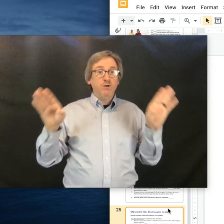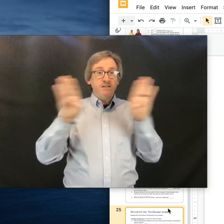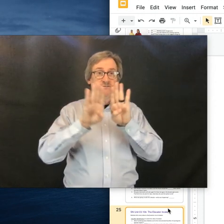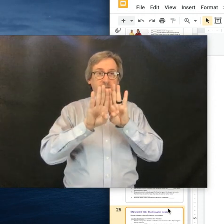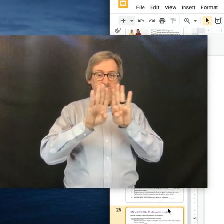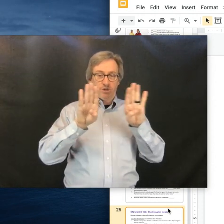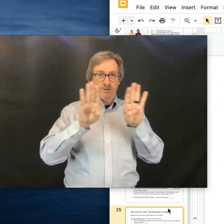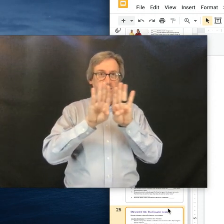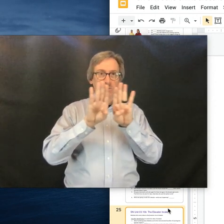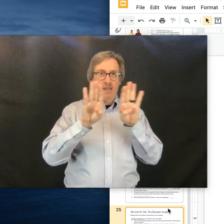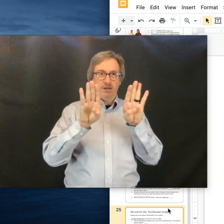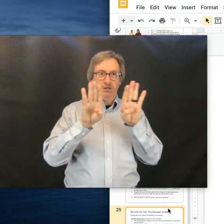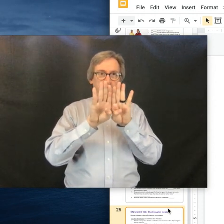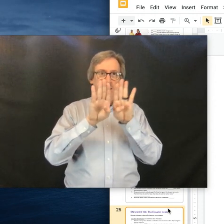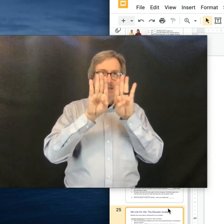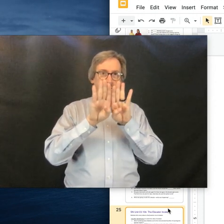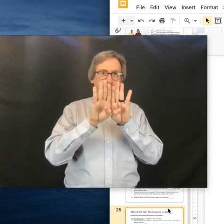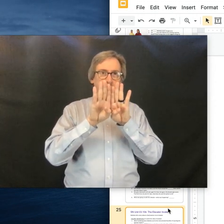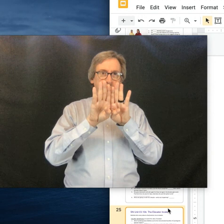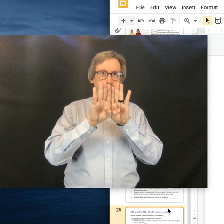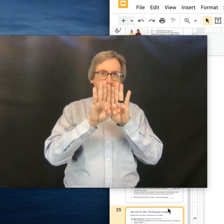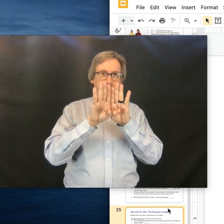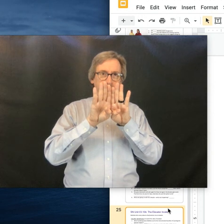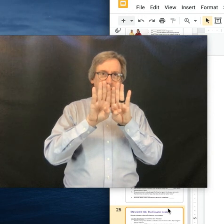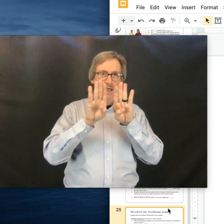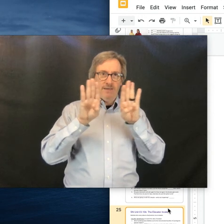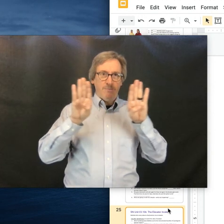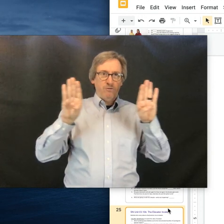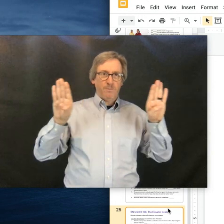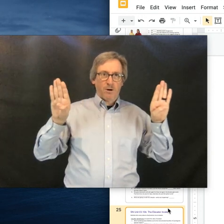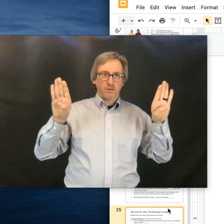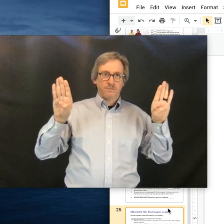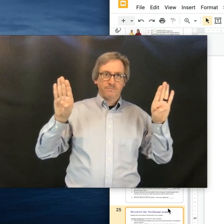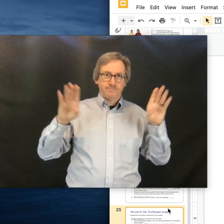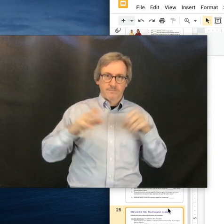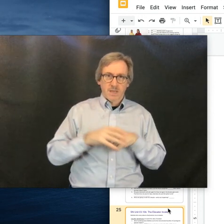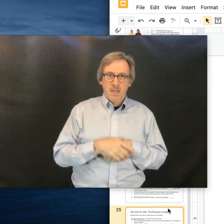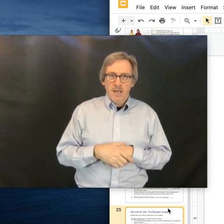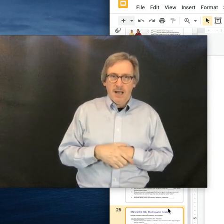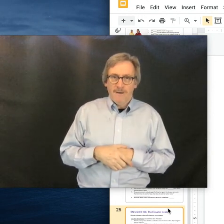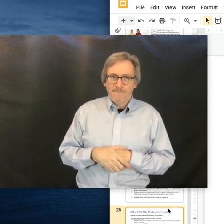it's locative because we're showing the location. Here are two doors together, and they move apart.